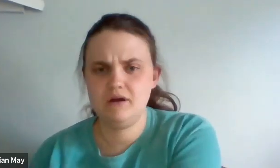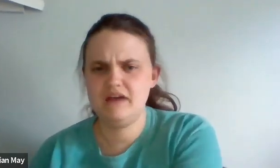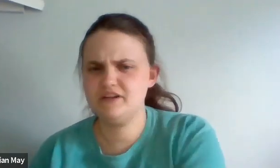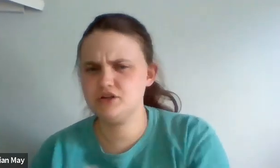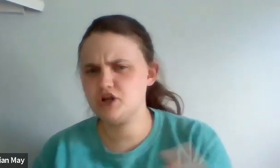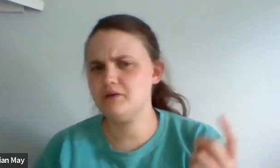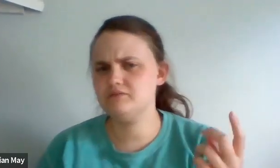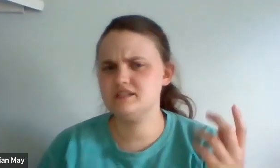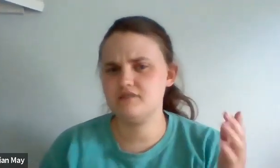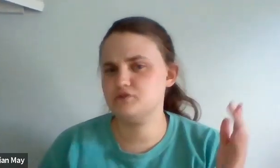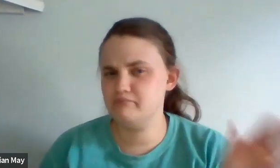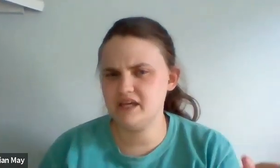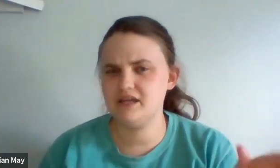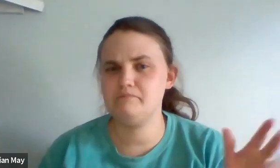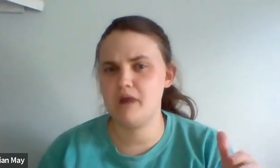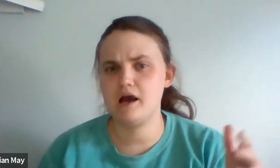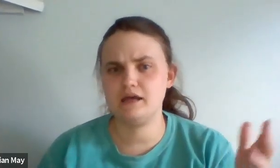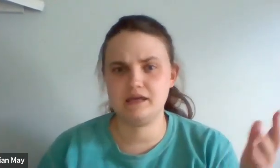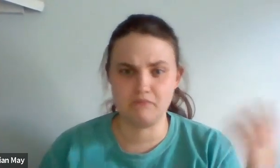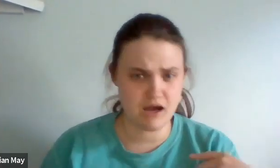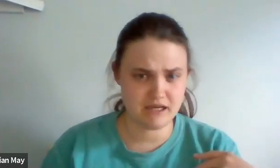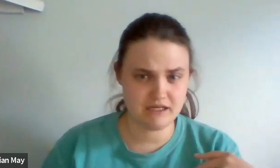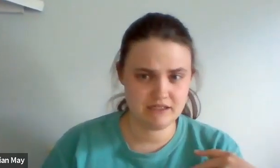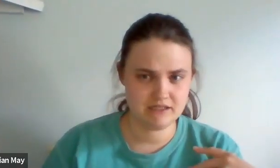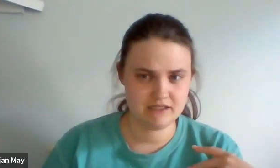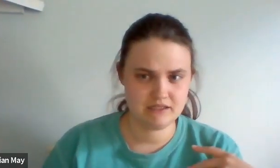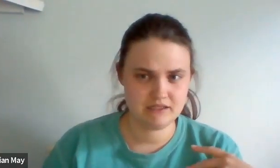Have I showed y'all the sign for me, my, and mine?